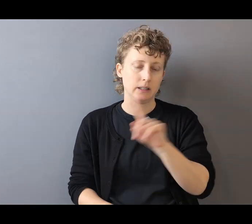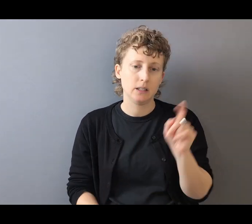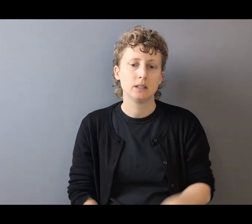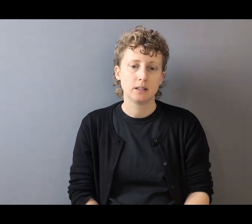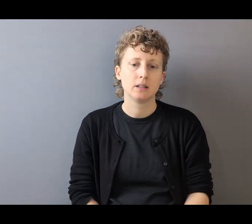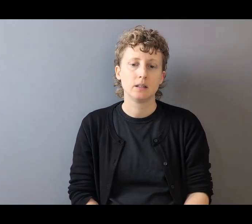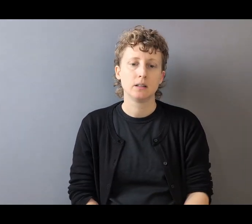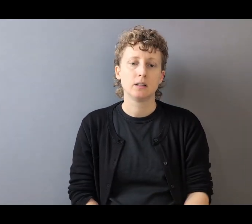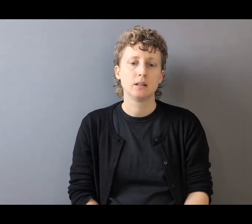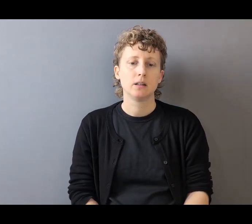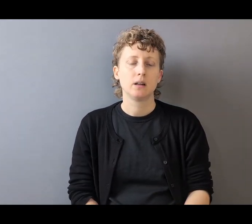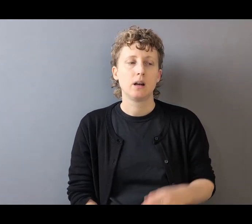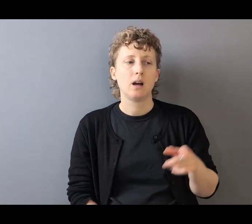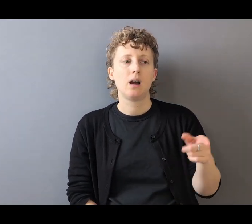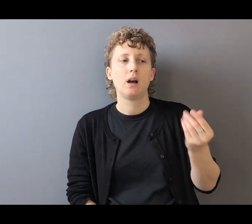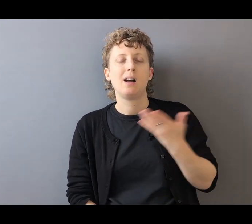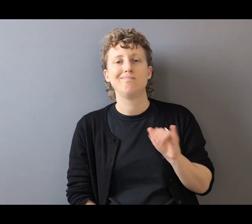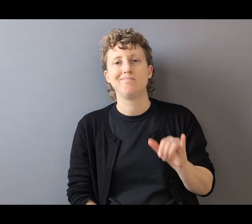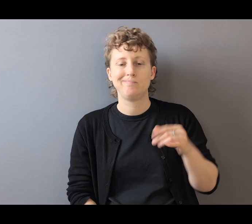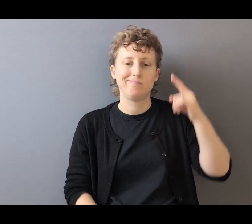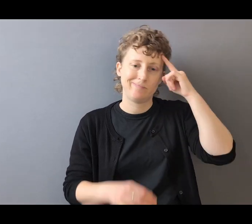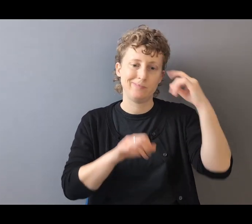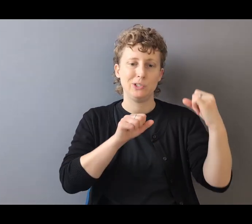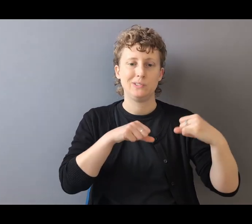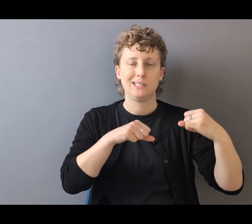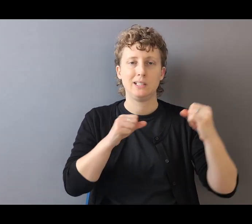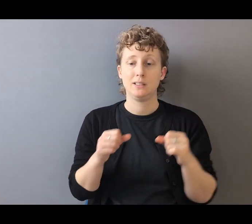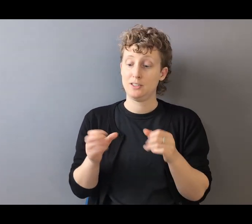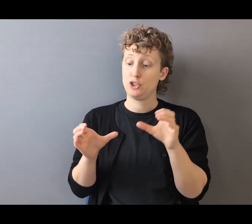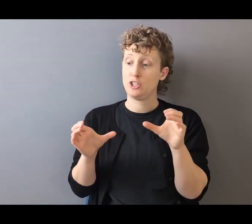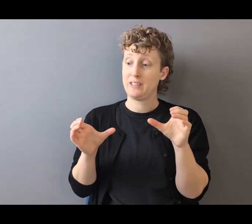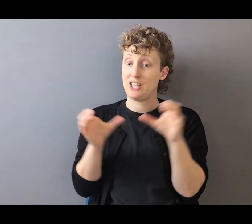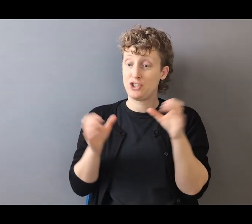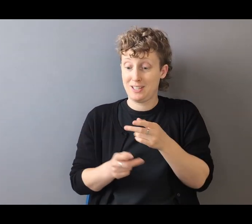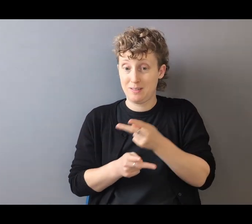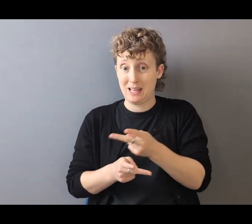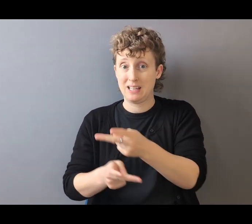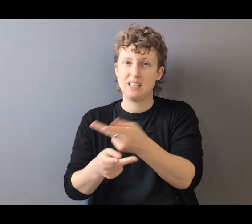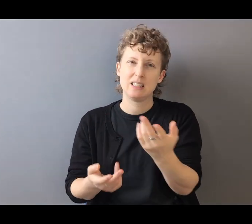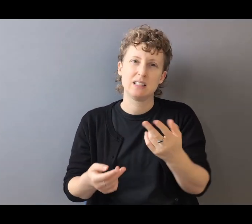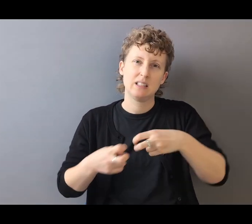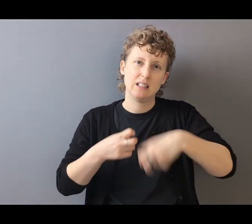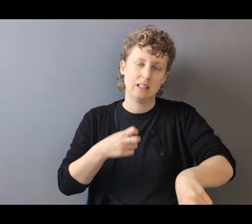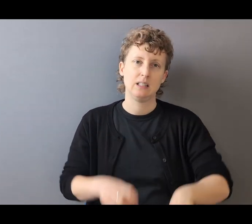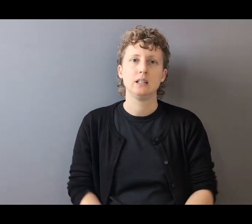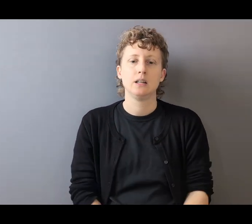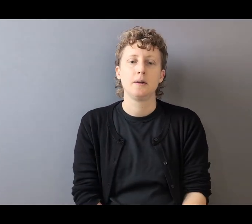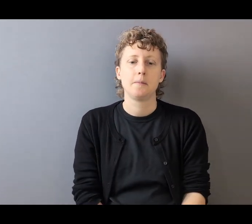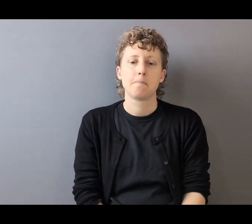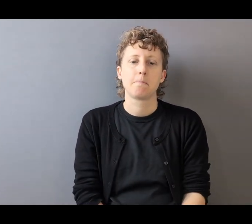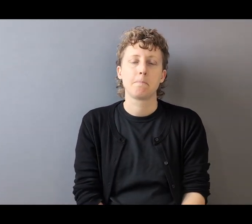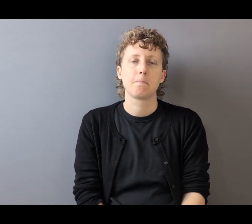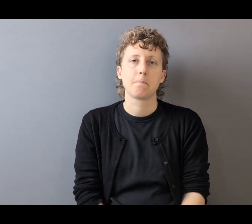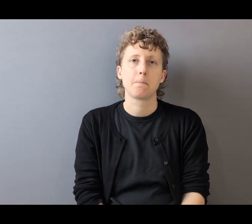do agree with that criticism, because it's definitely not easy. But then again, I do feel the value of